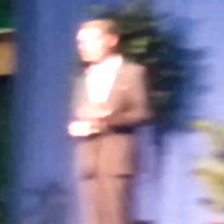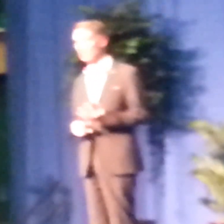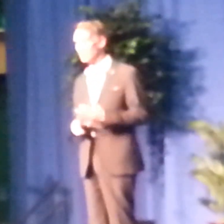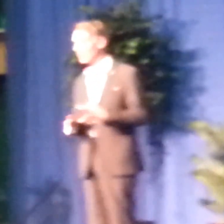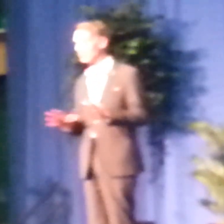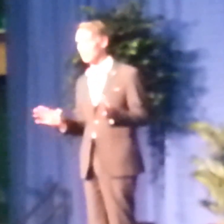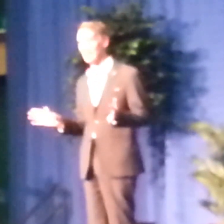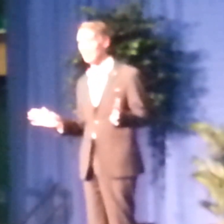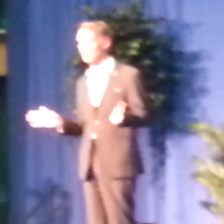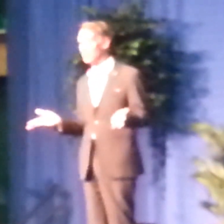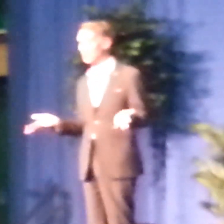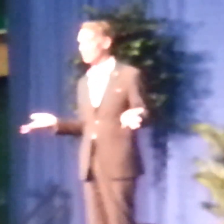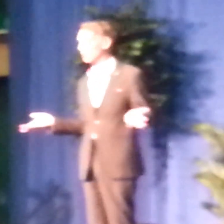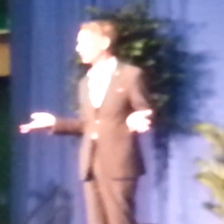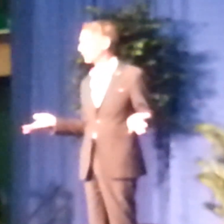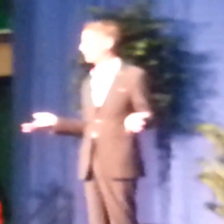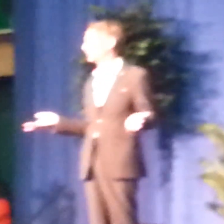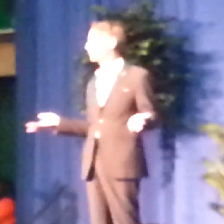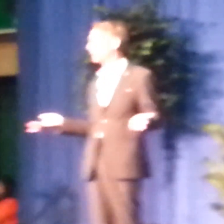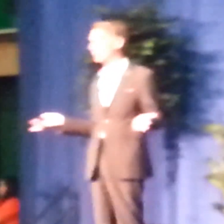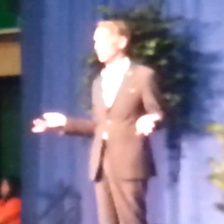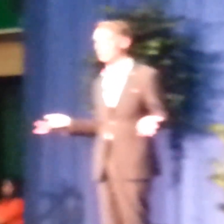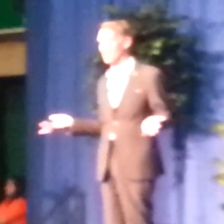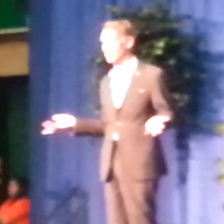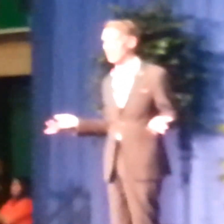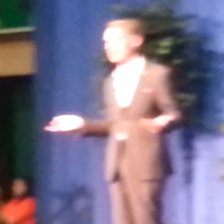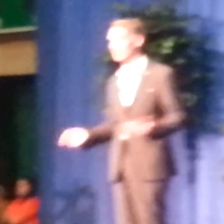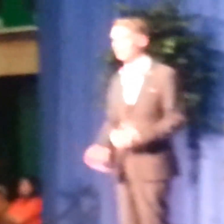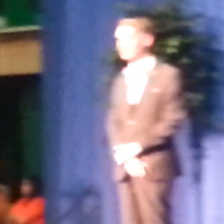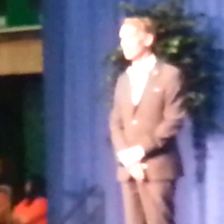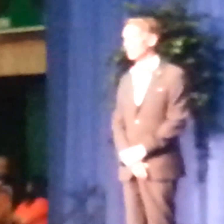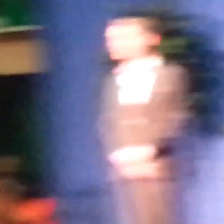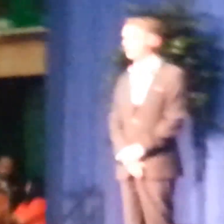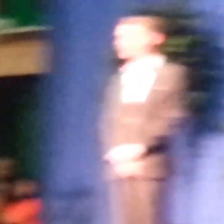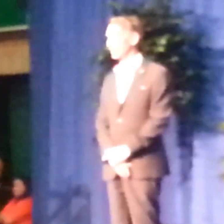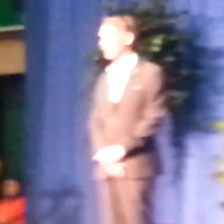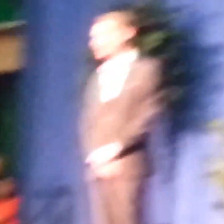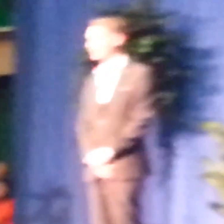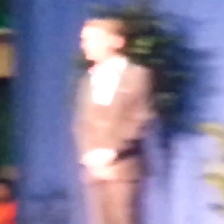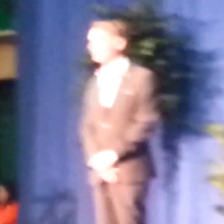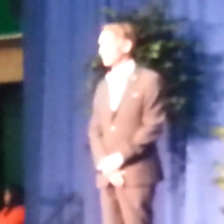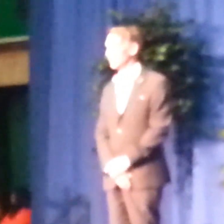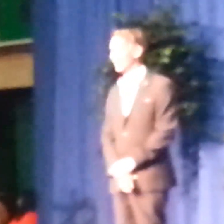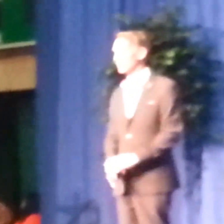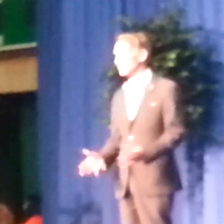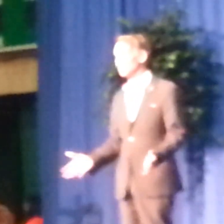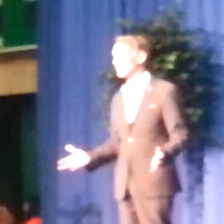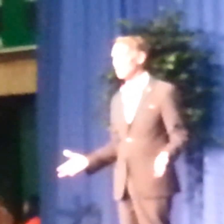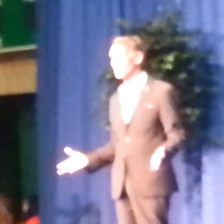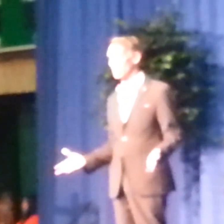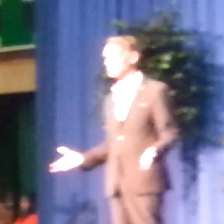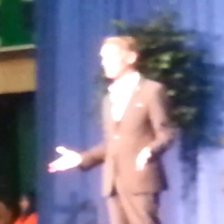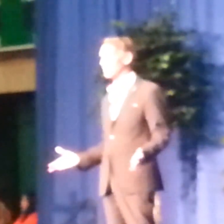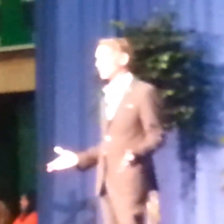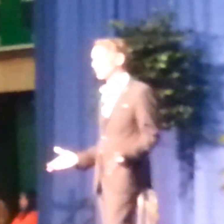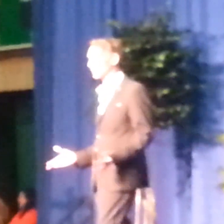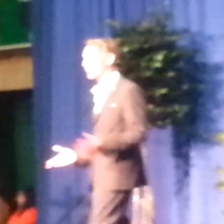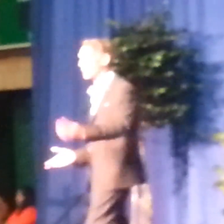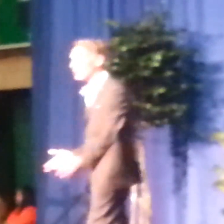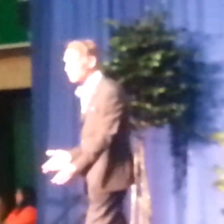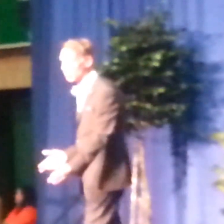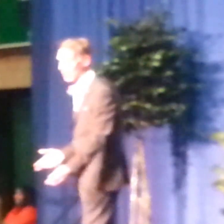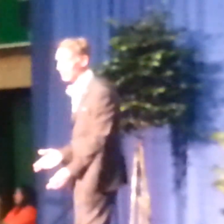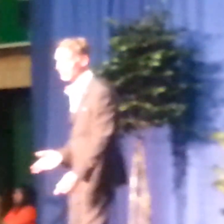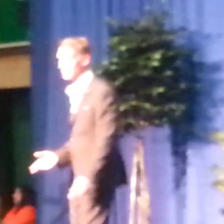The plane people, they have a schedule. Apparently there's several other people on my flight. And I just keep your expectations